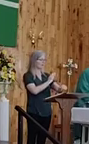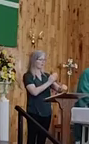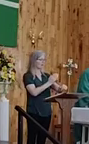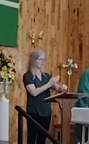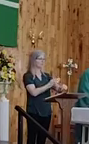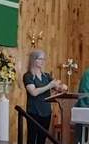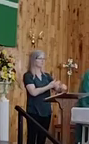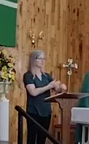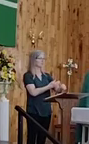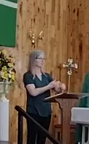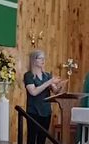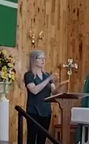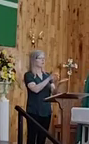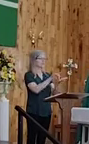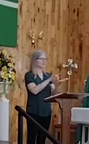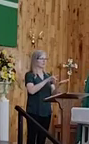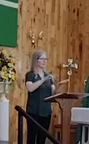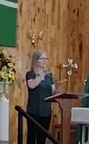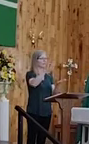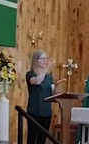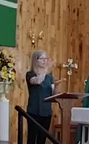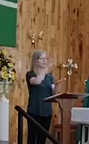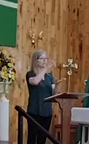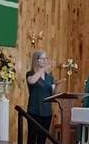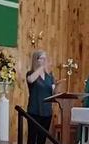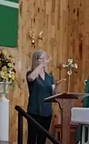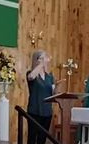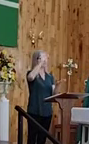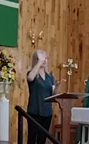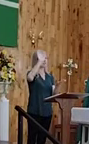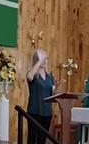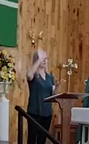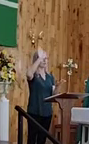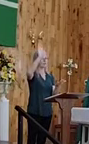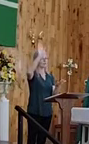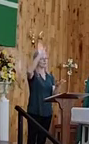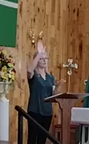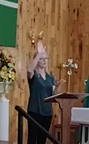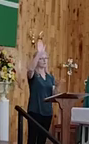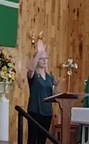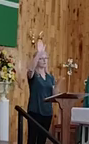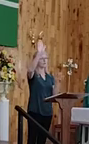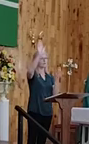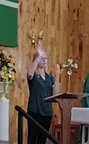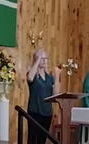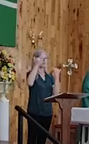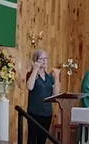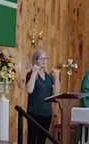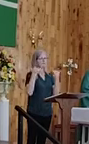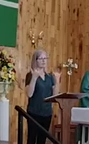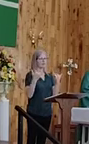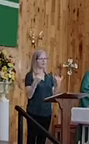kingdom of the Father and the glory are